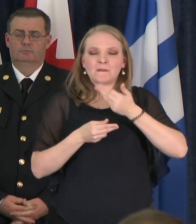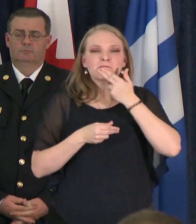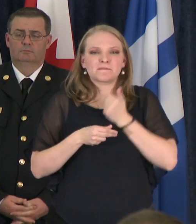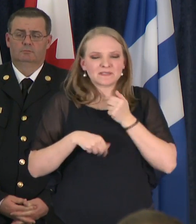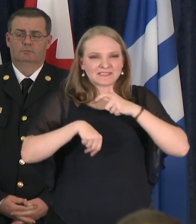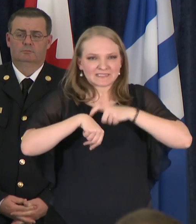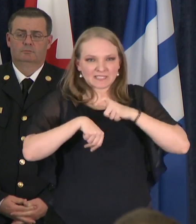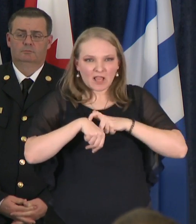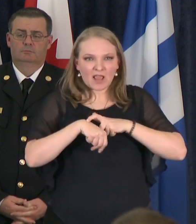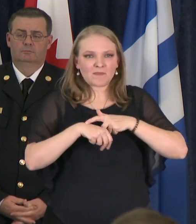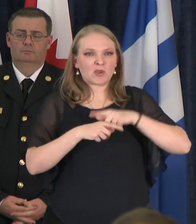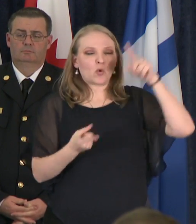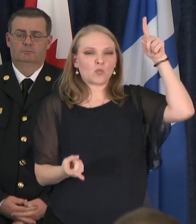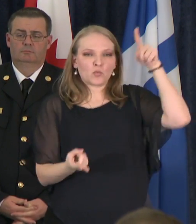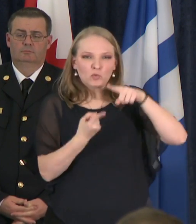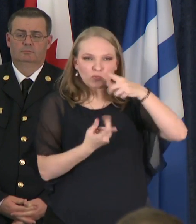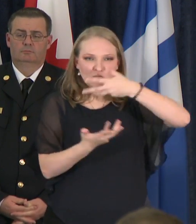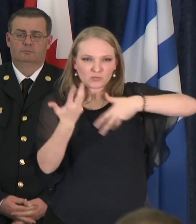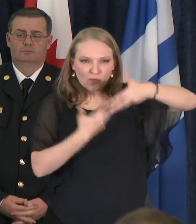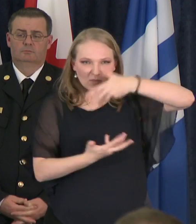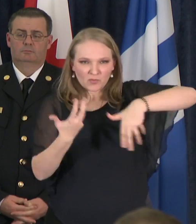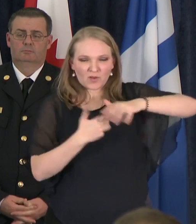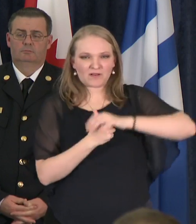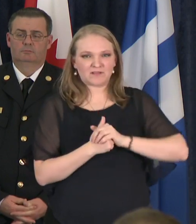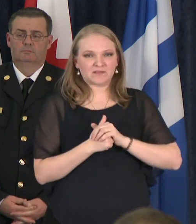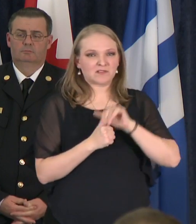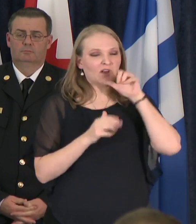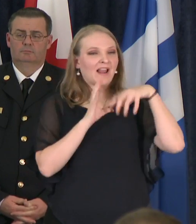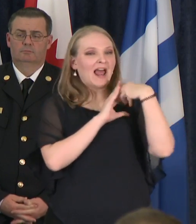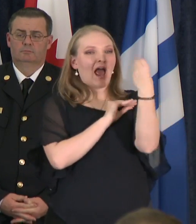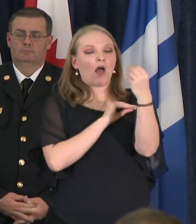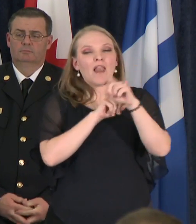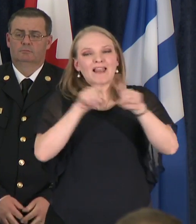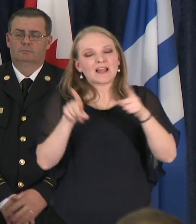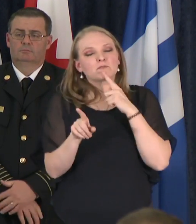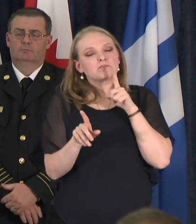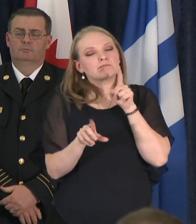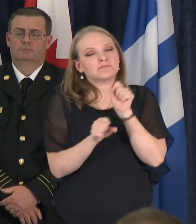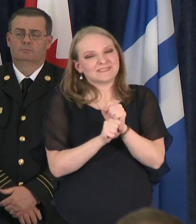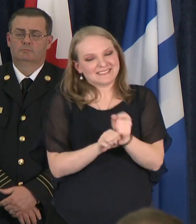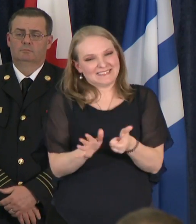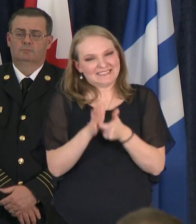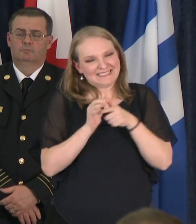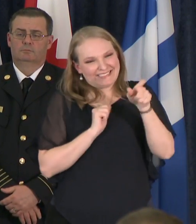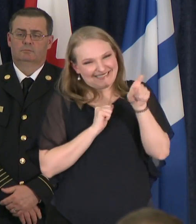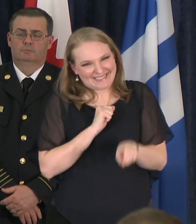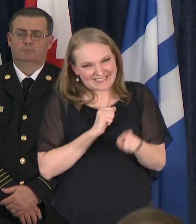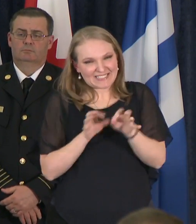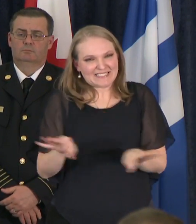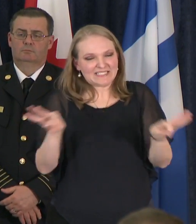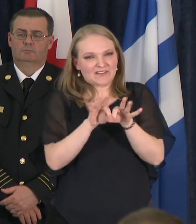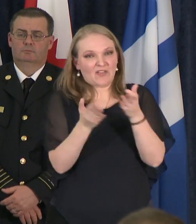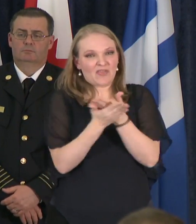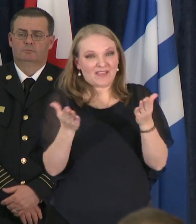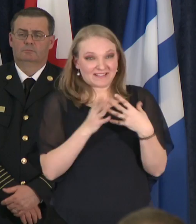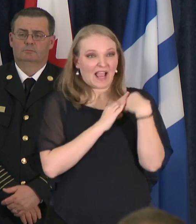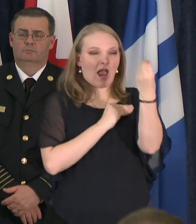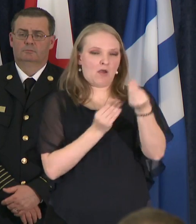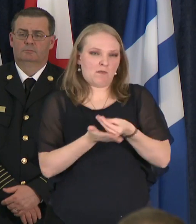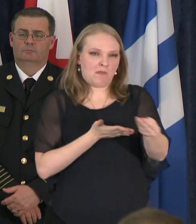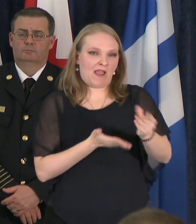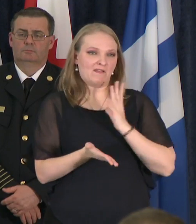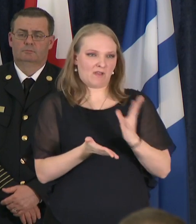when you can, not going out to purchase things unless they're necessary, unless they're essential, then I think we can